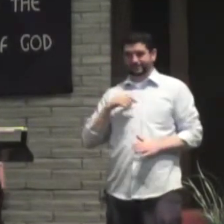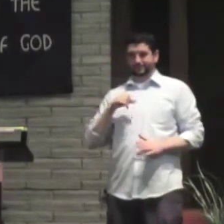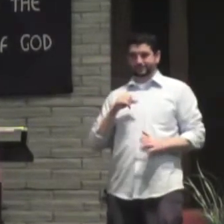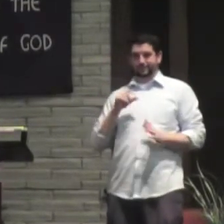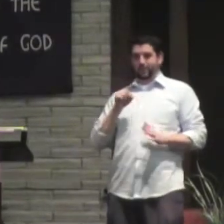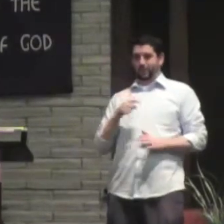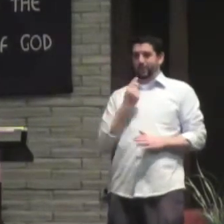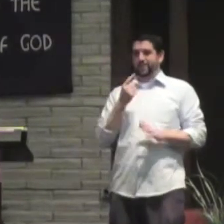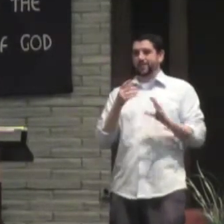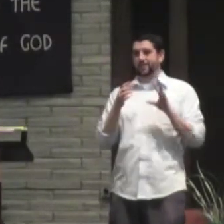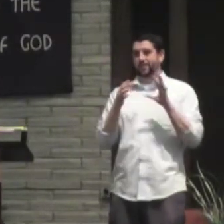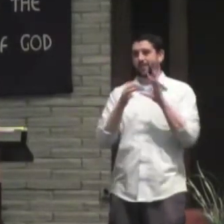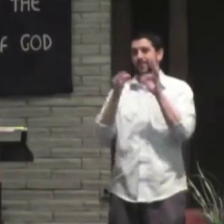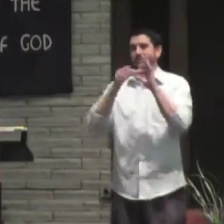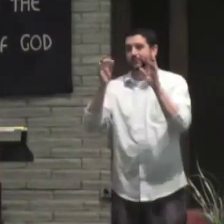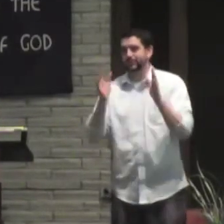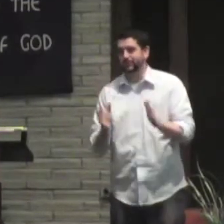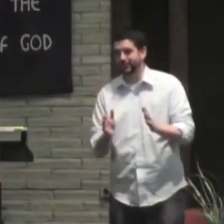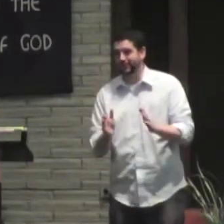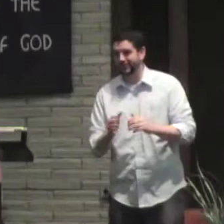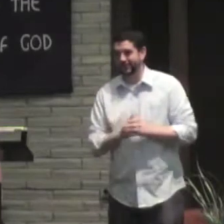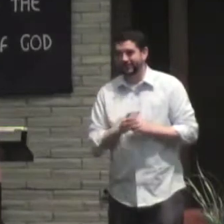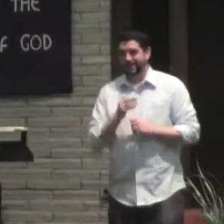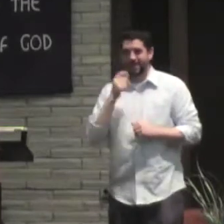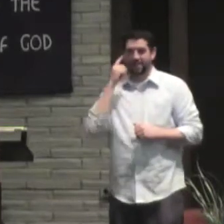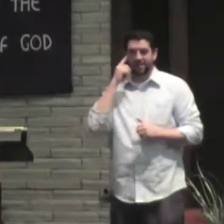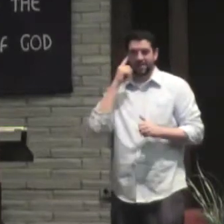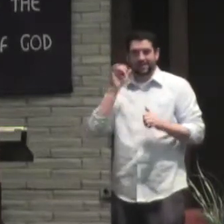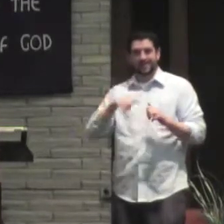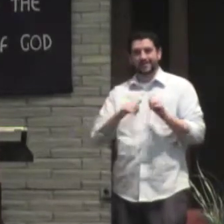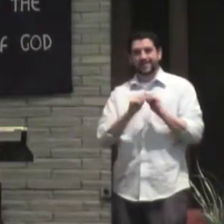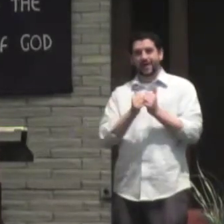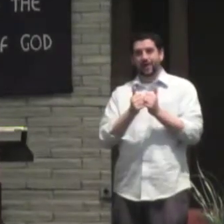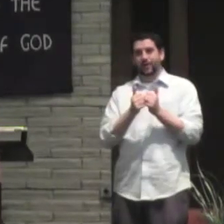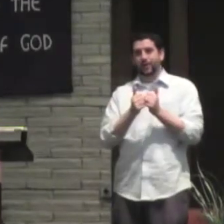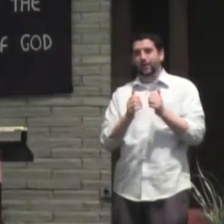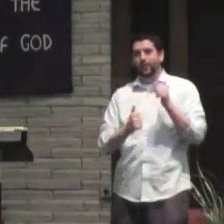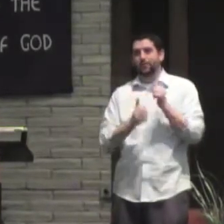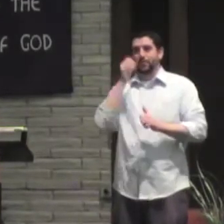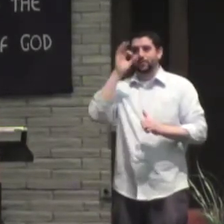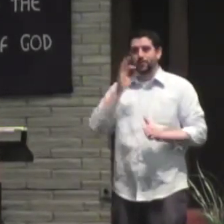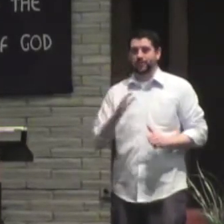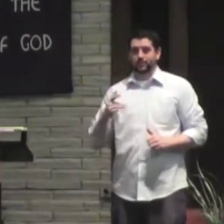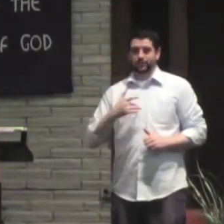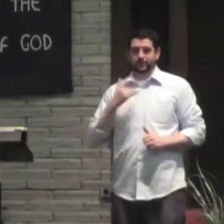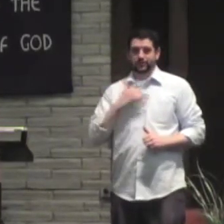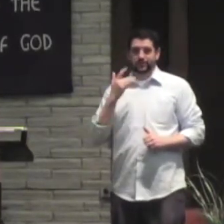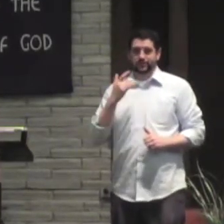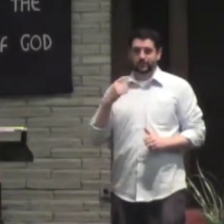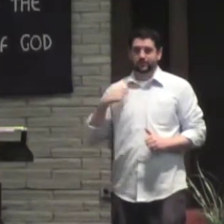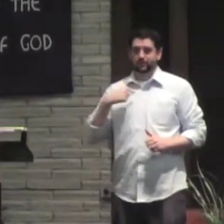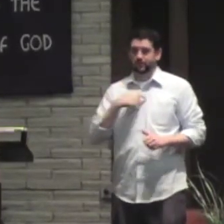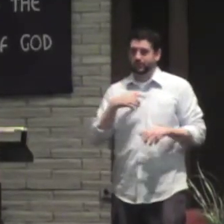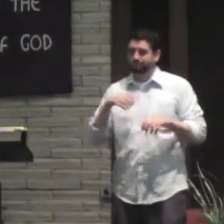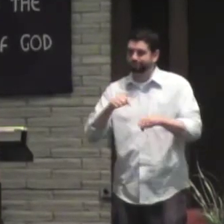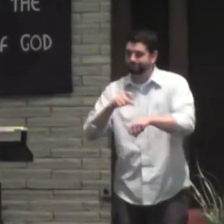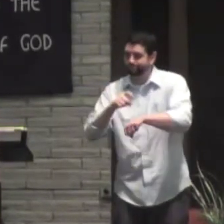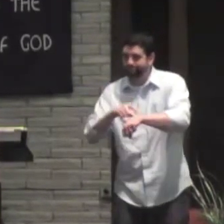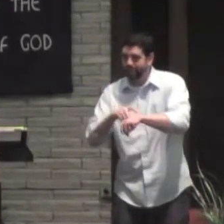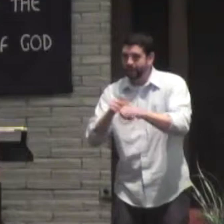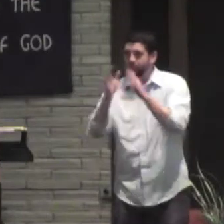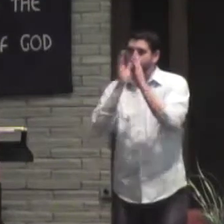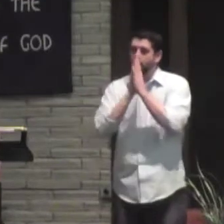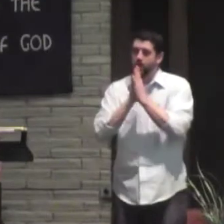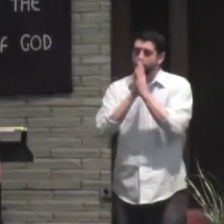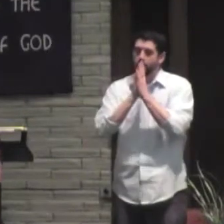messenger, and I think that's how most pastors feel, that we've taken the time to pray, to be